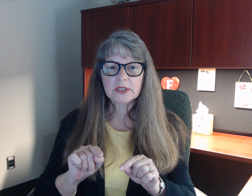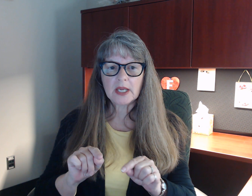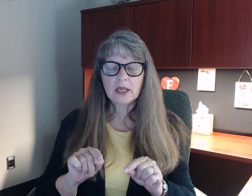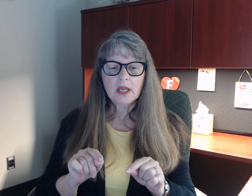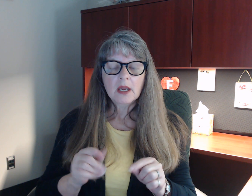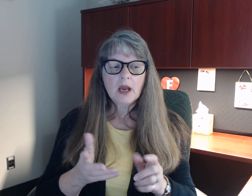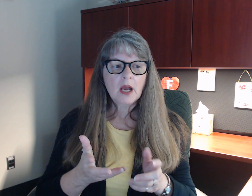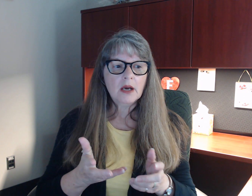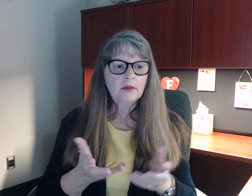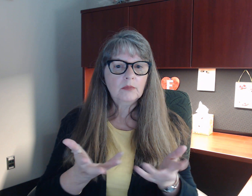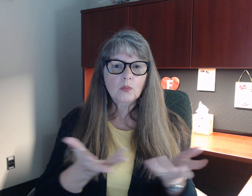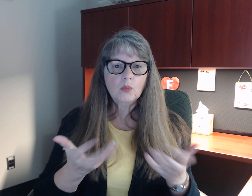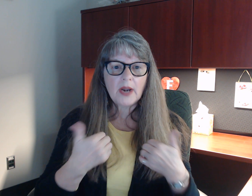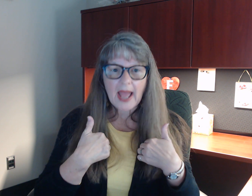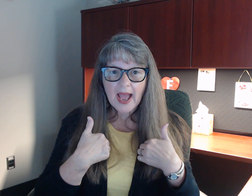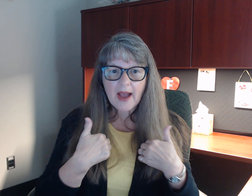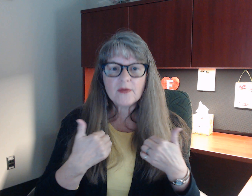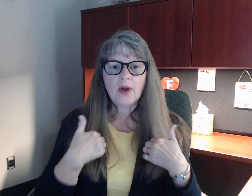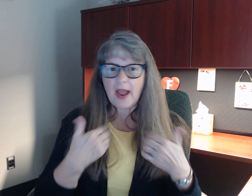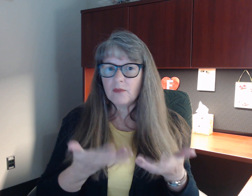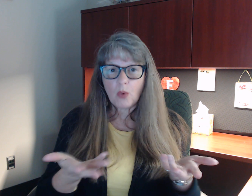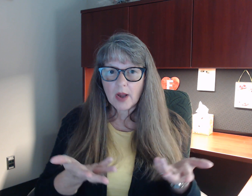say, what have or have what.